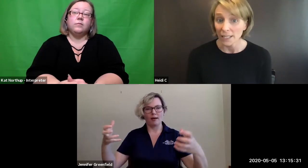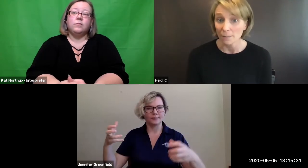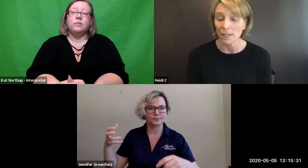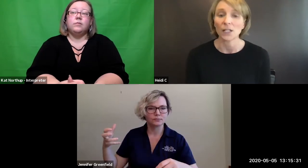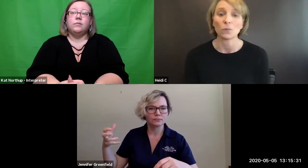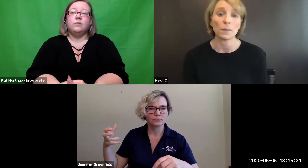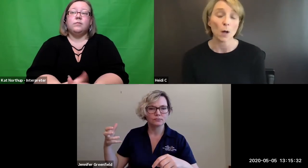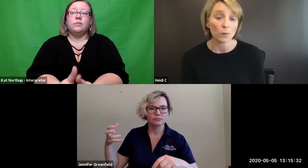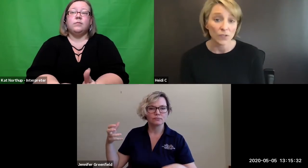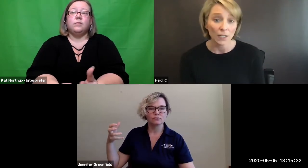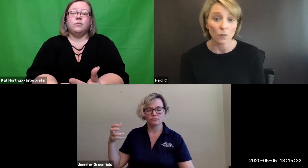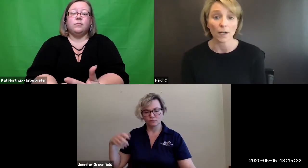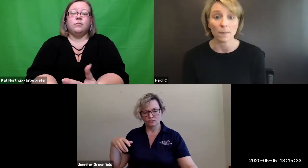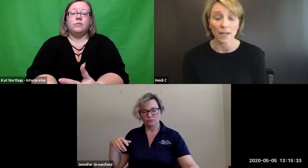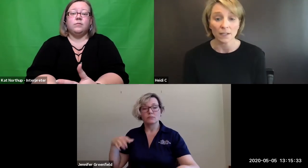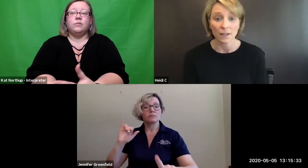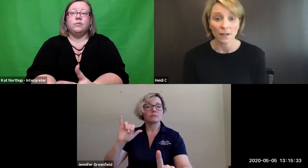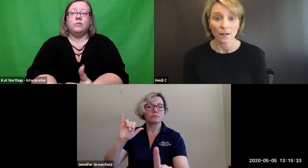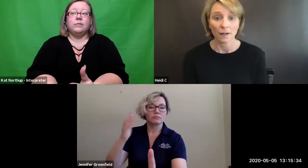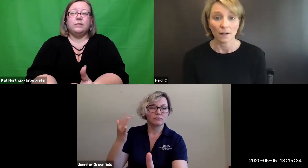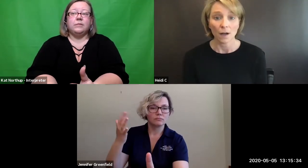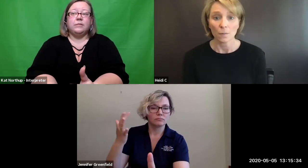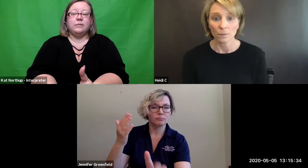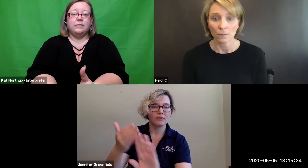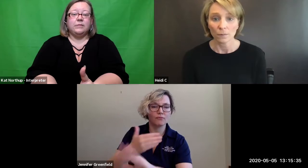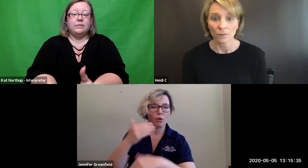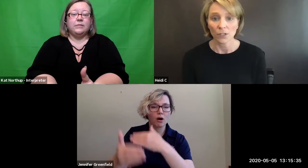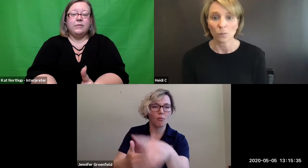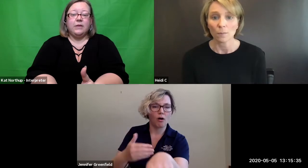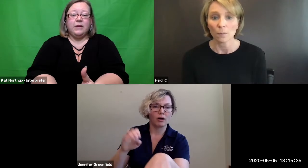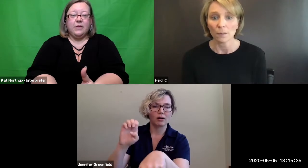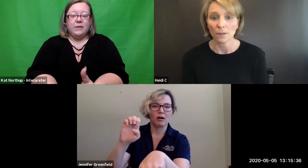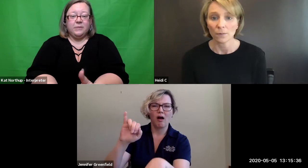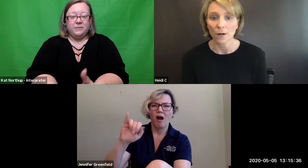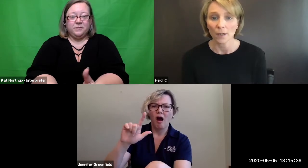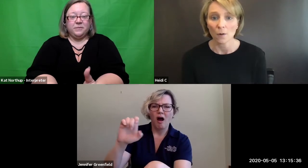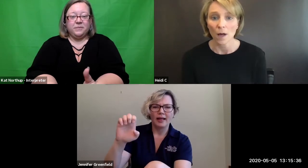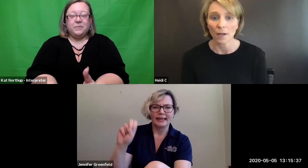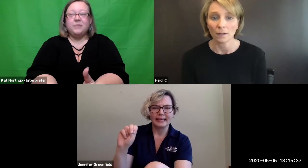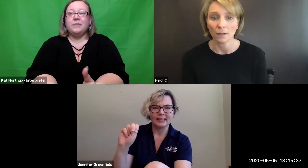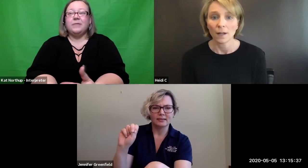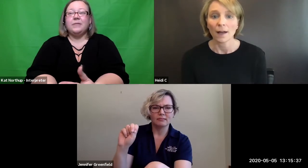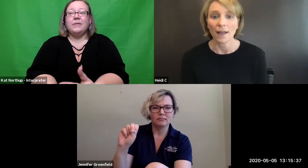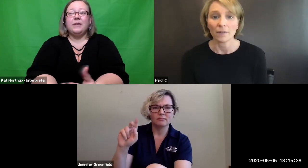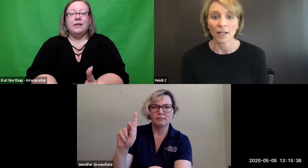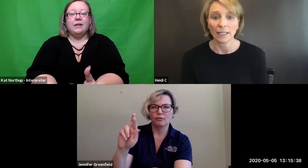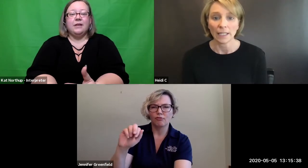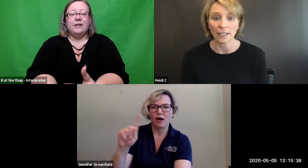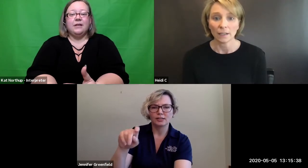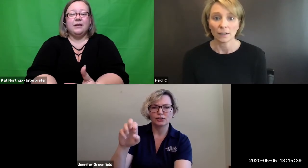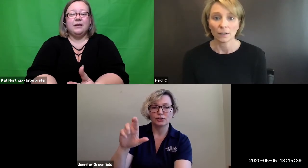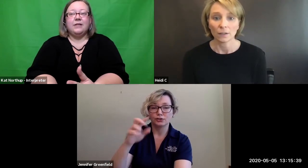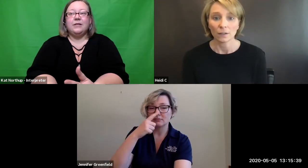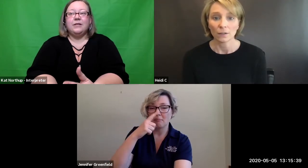marketing team because we'll be posting quite a bit. Oh, just one moment before I go on. I have